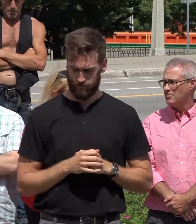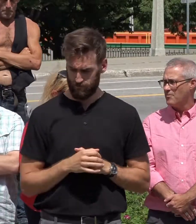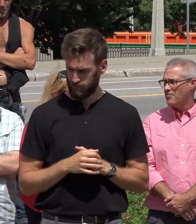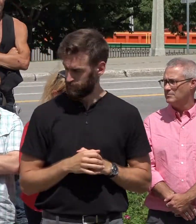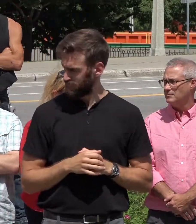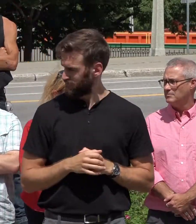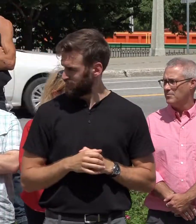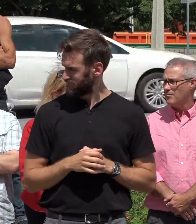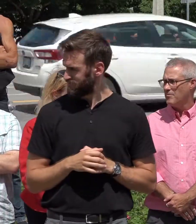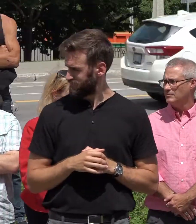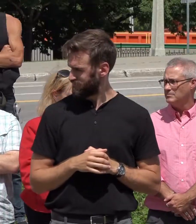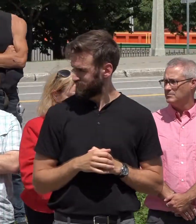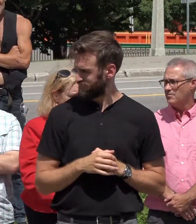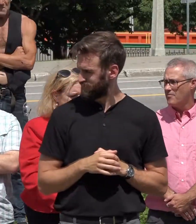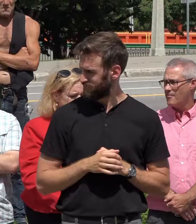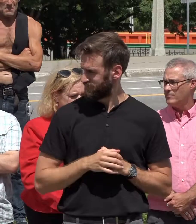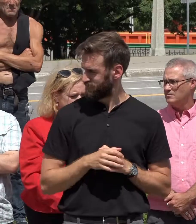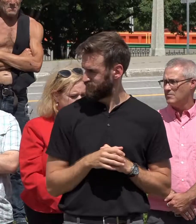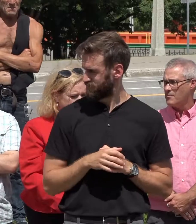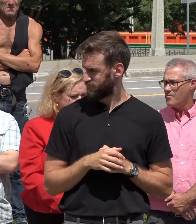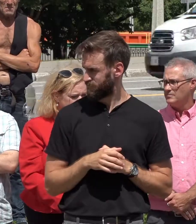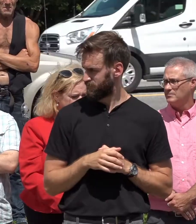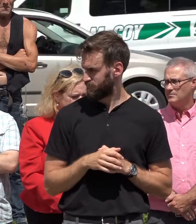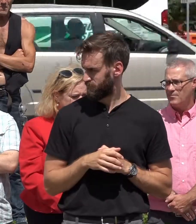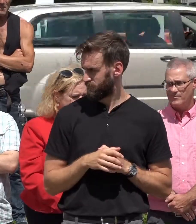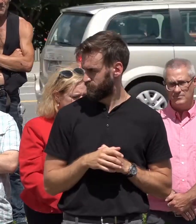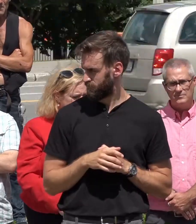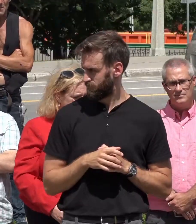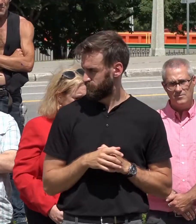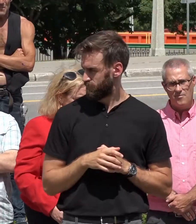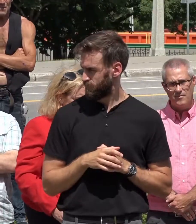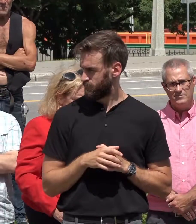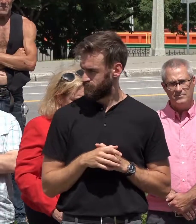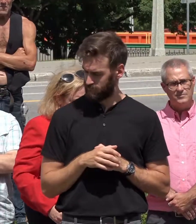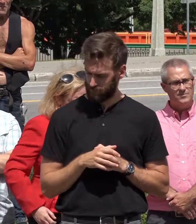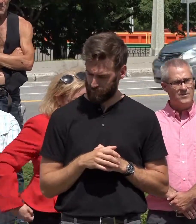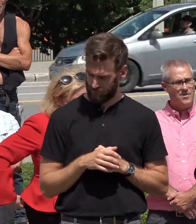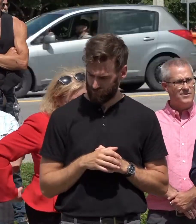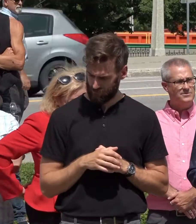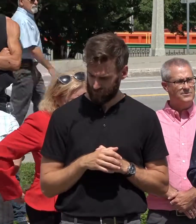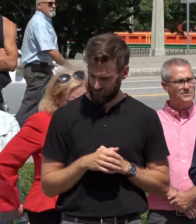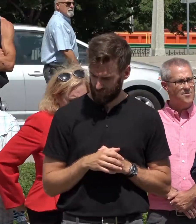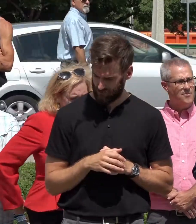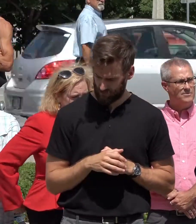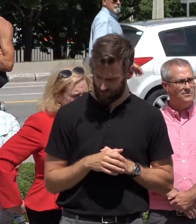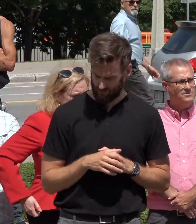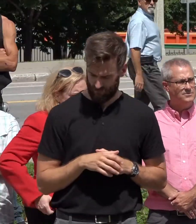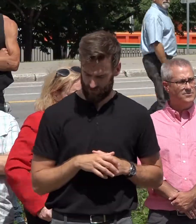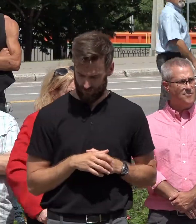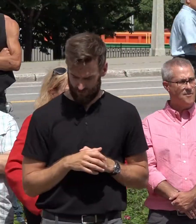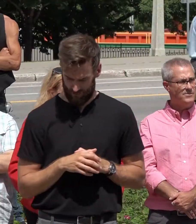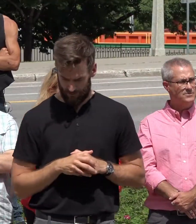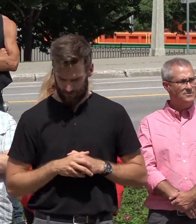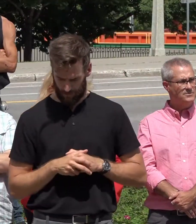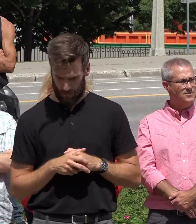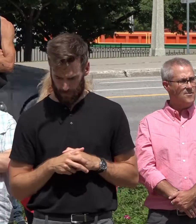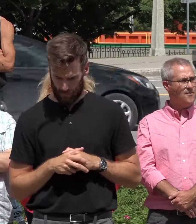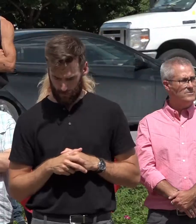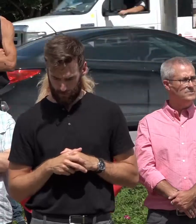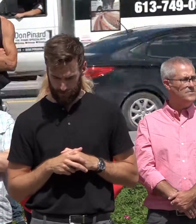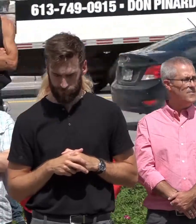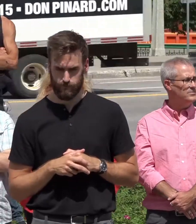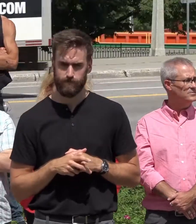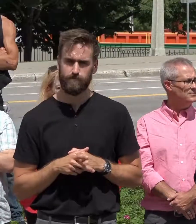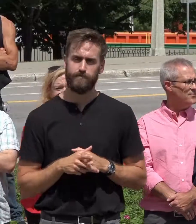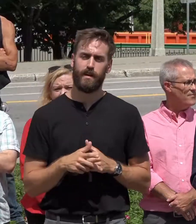contribue également à faire mieux connaître la communauté. Je vous souhaite à tous et à toutes une excellente semaine de la fierté. Thank